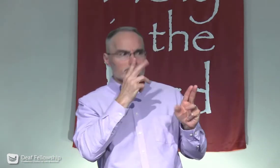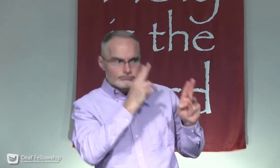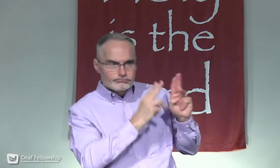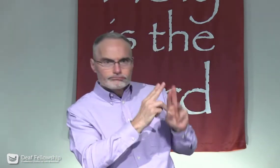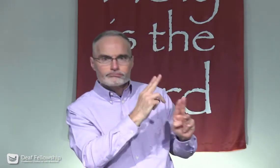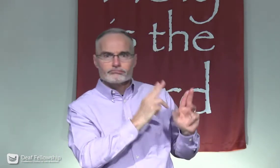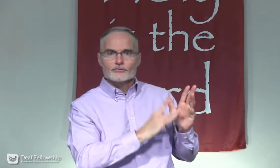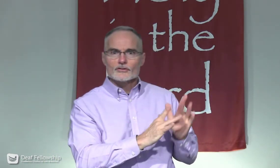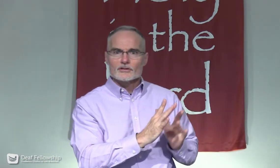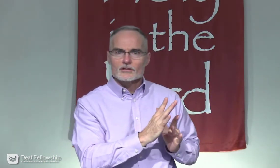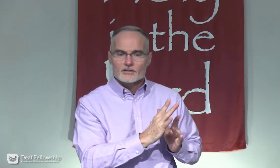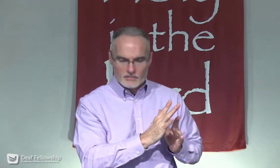I mean, you could see